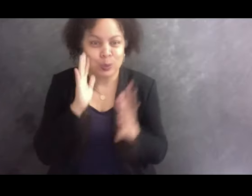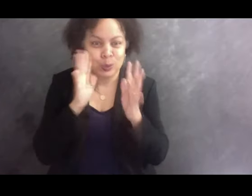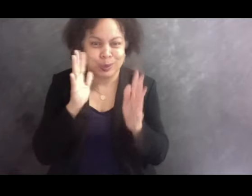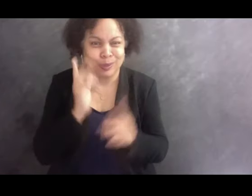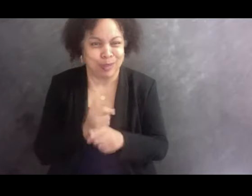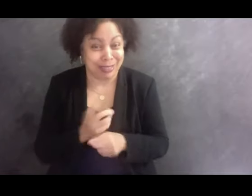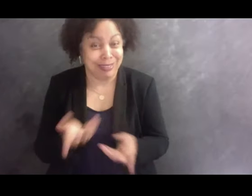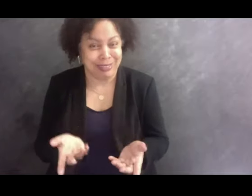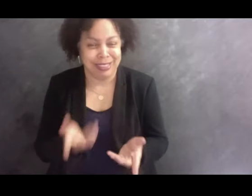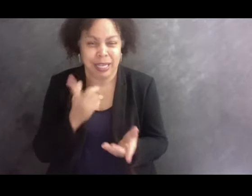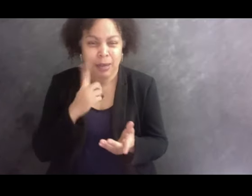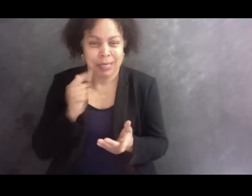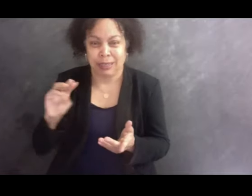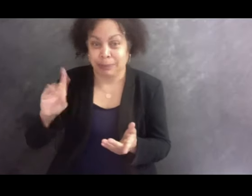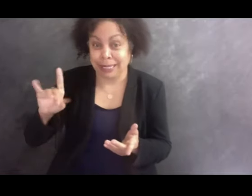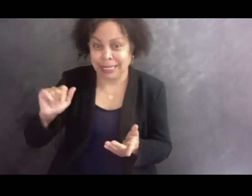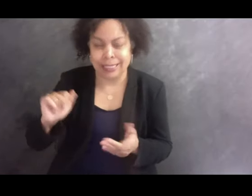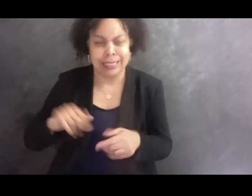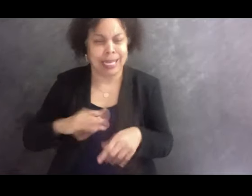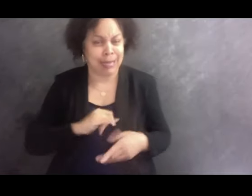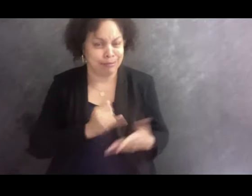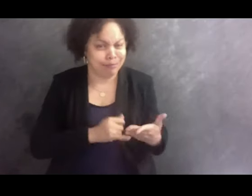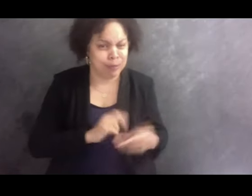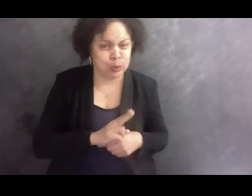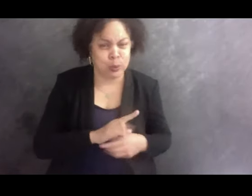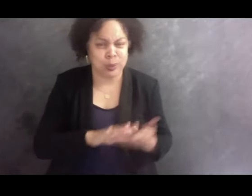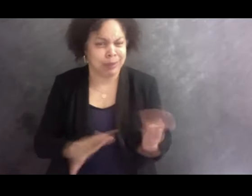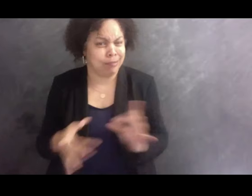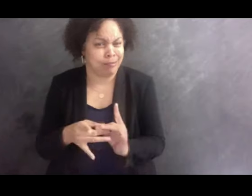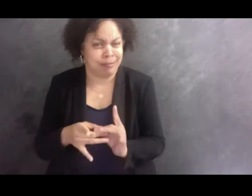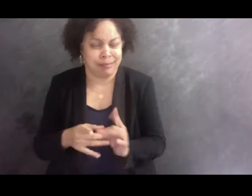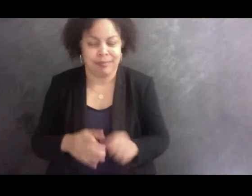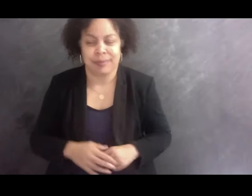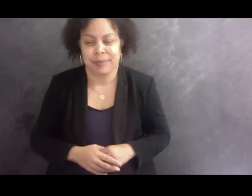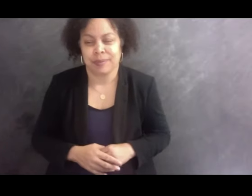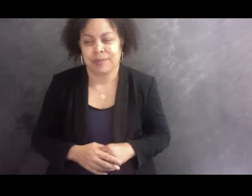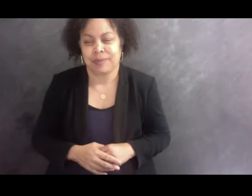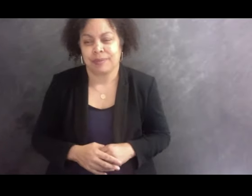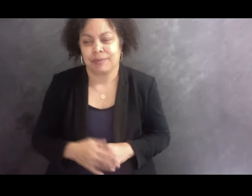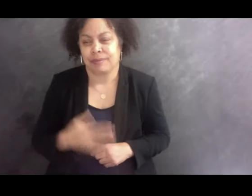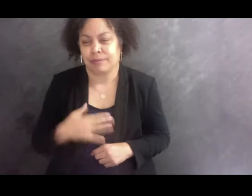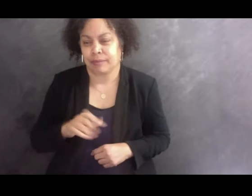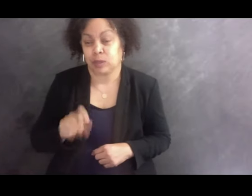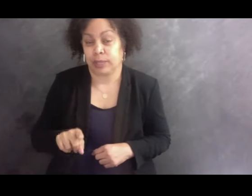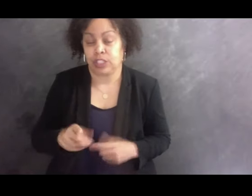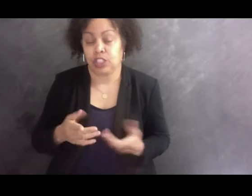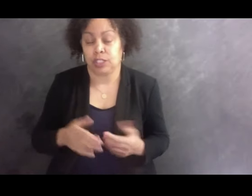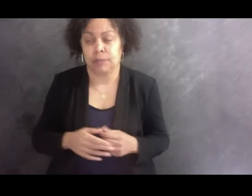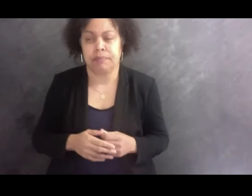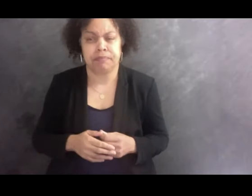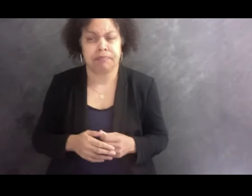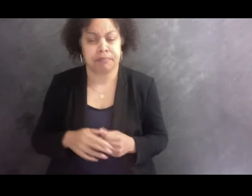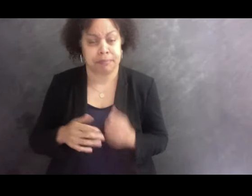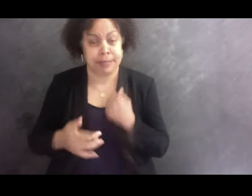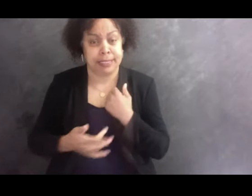the relationship between media and practice. The real question here, I think, would be whether